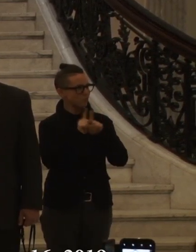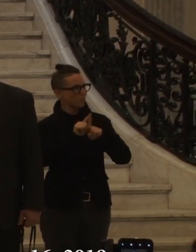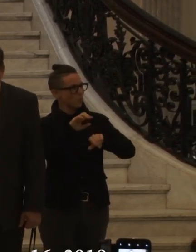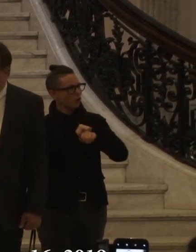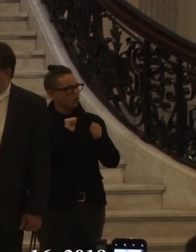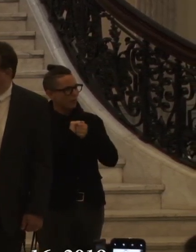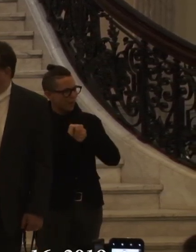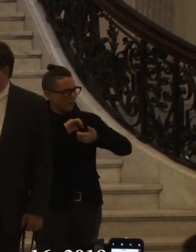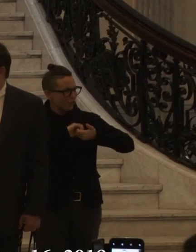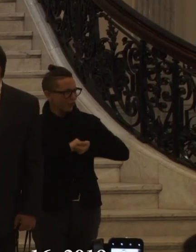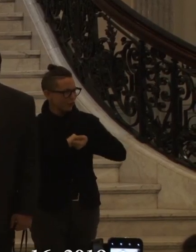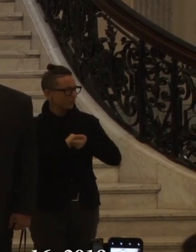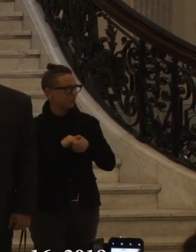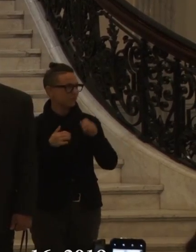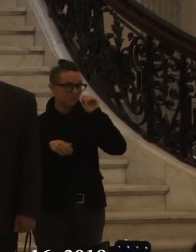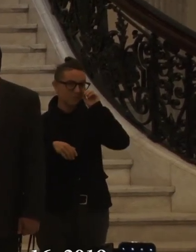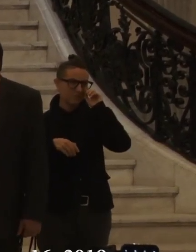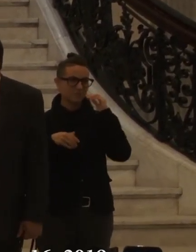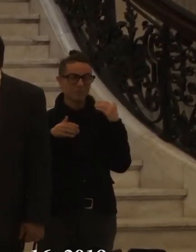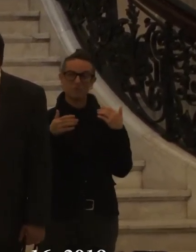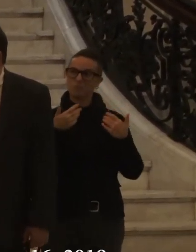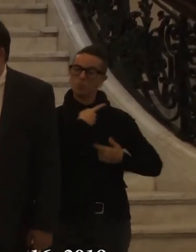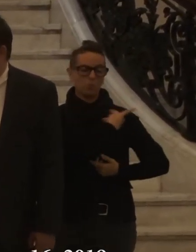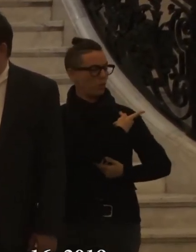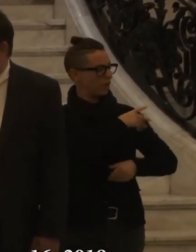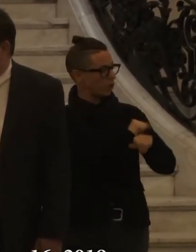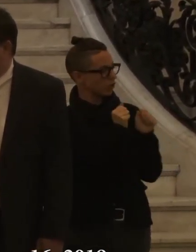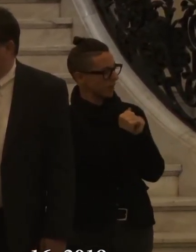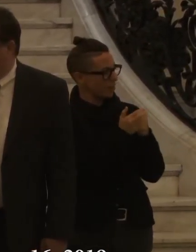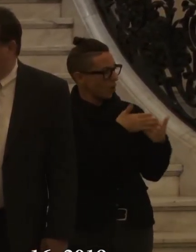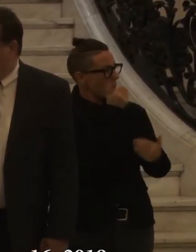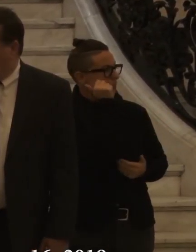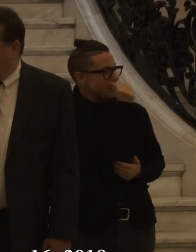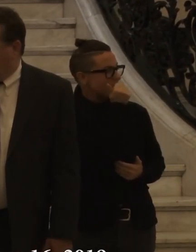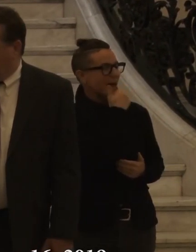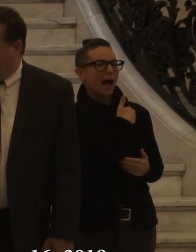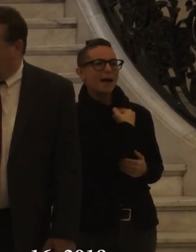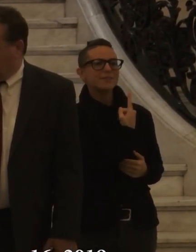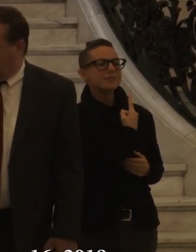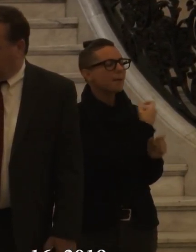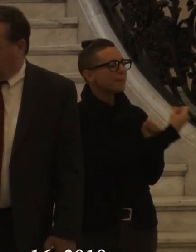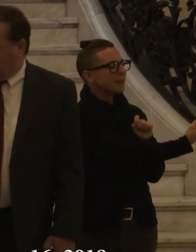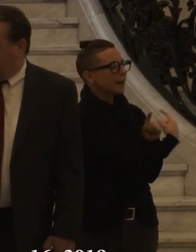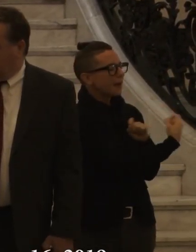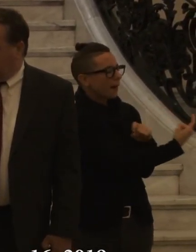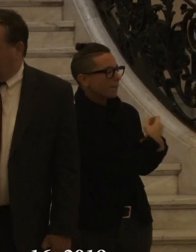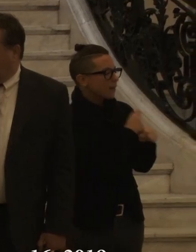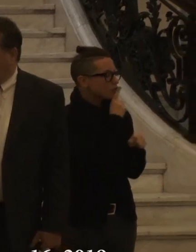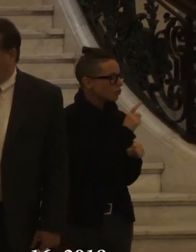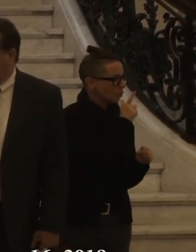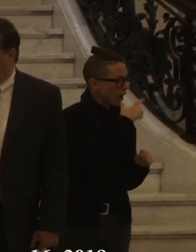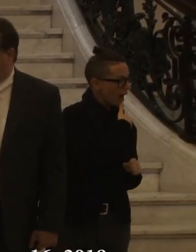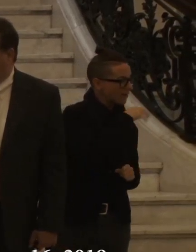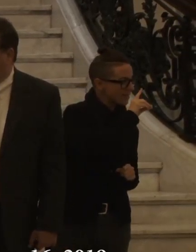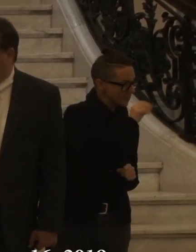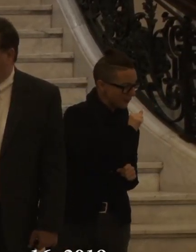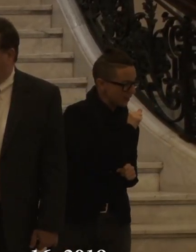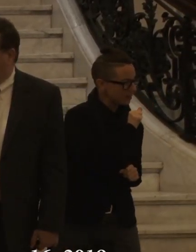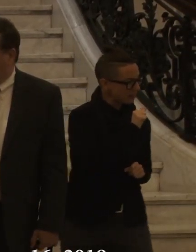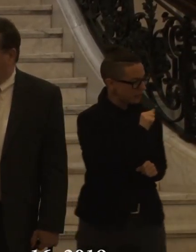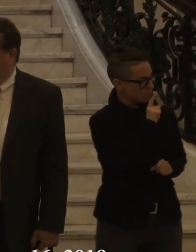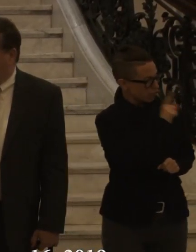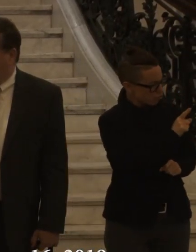Carl. Probably almost every day we have a little something going on to make sure that people with disabilities